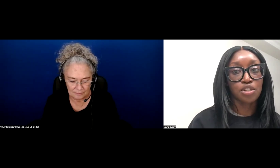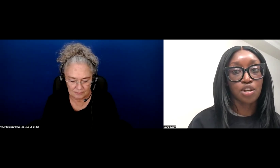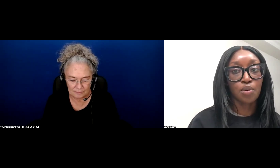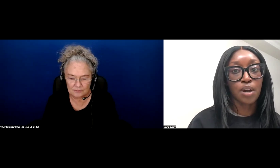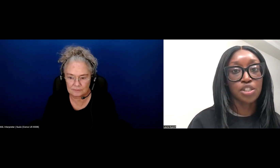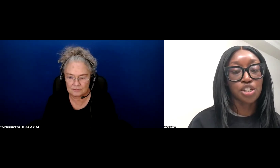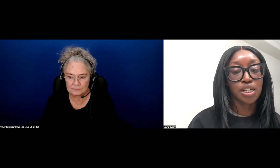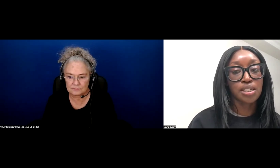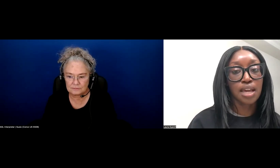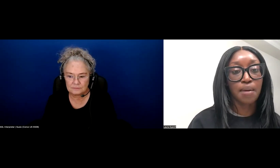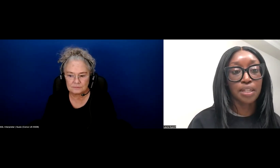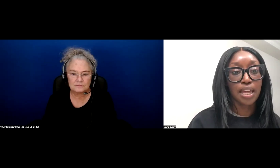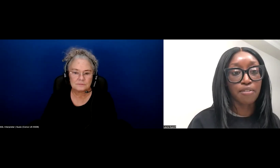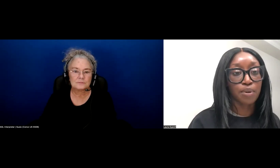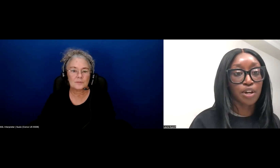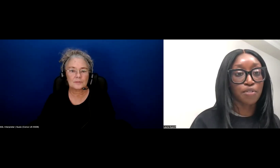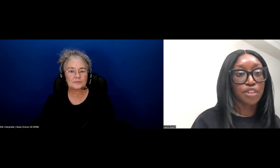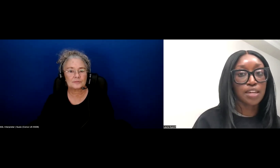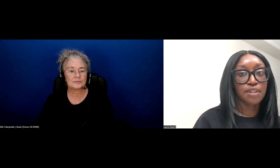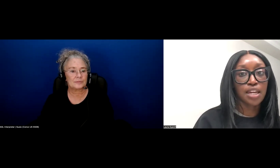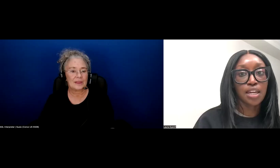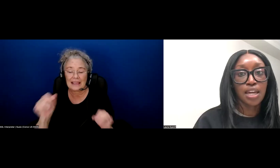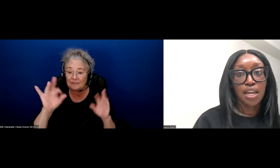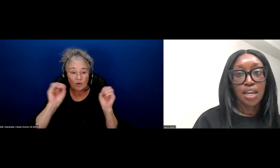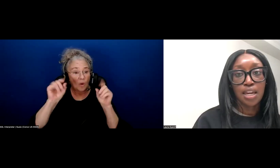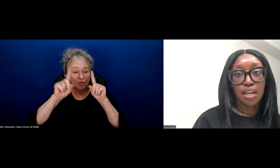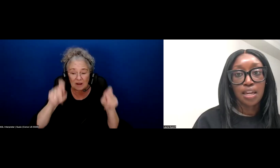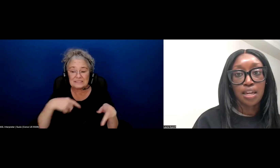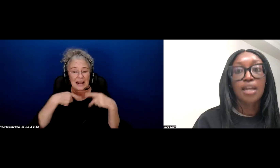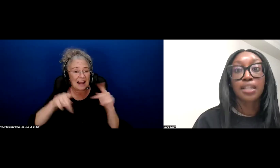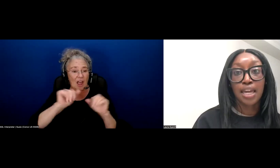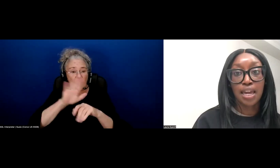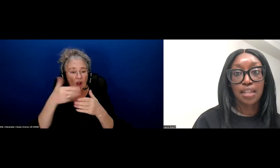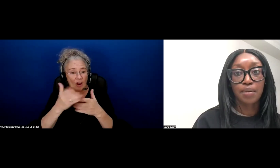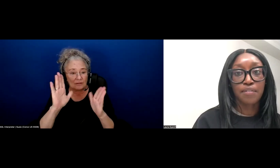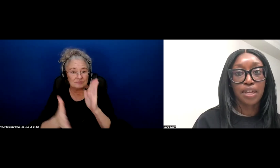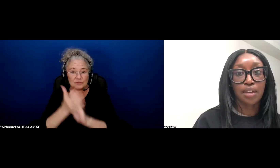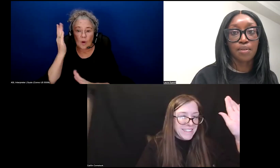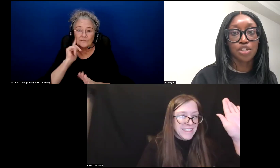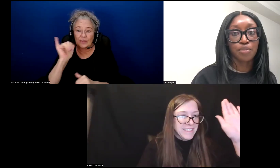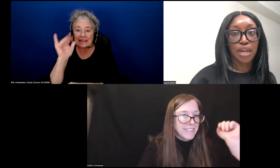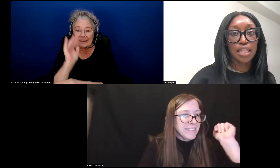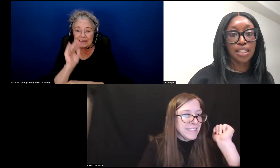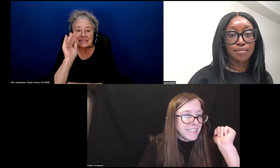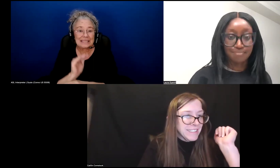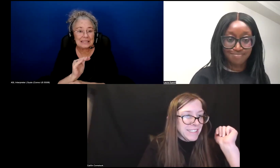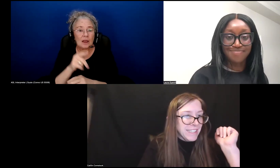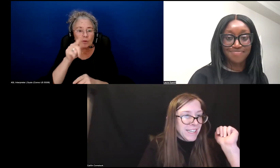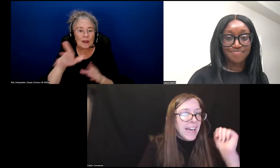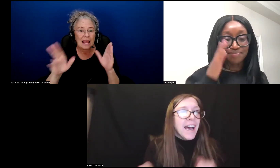Alrighty, if there's no questions, I will let everyone go for the evening. I think we have a question from